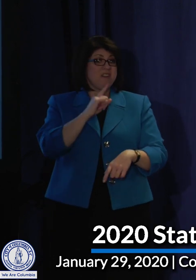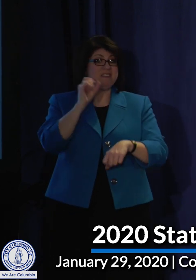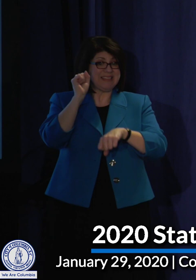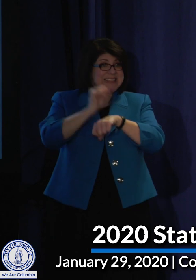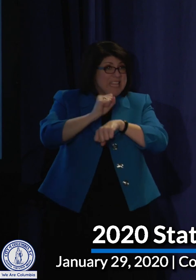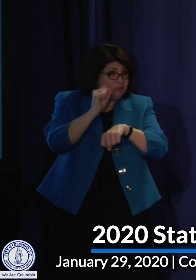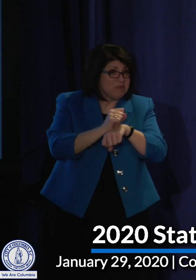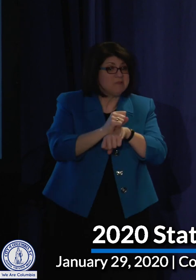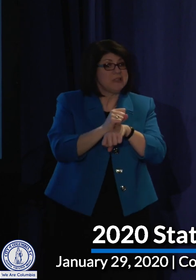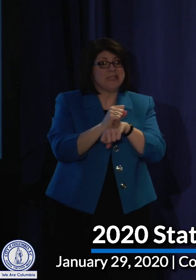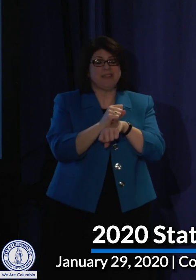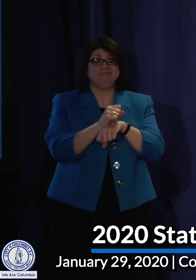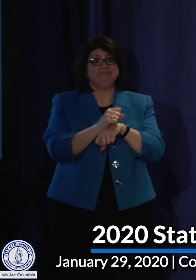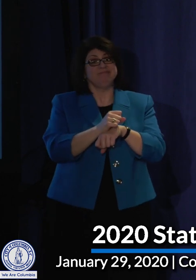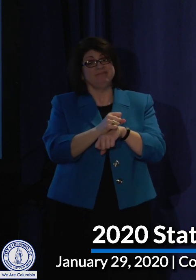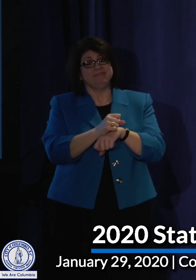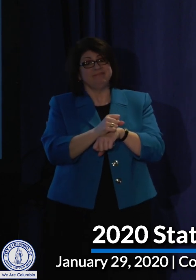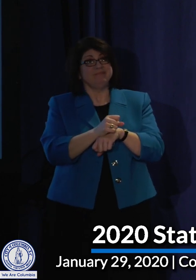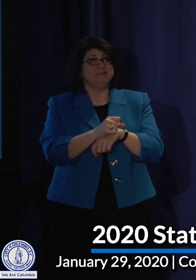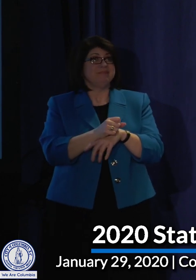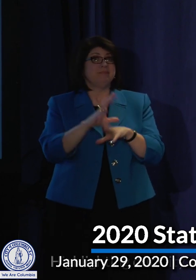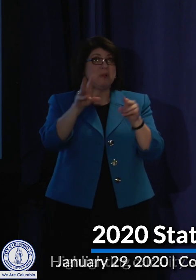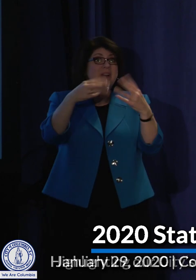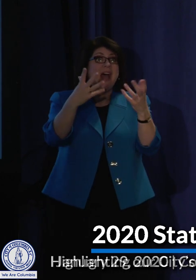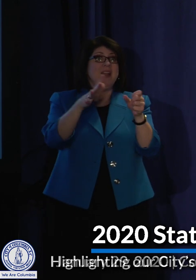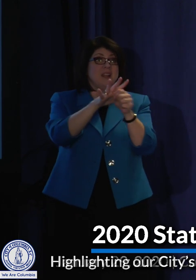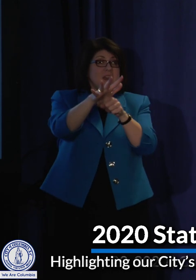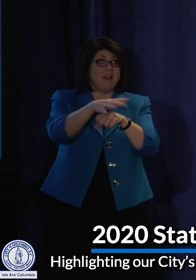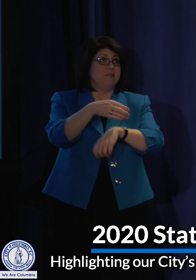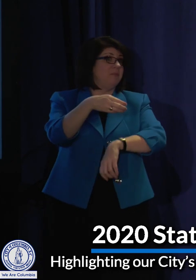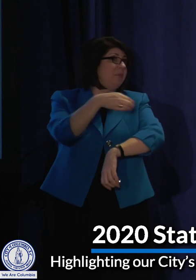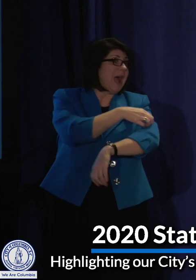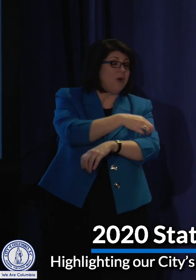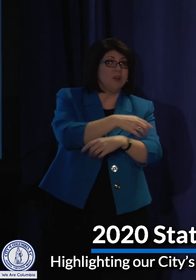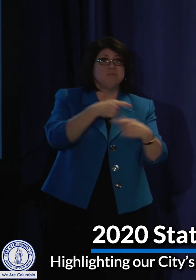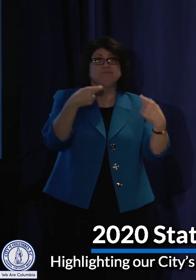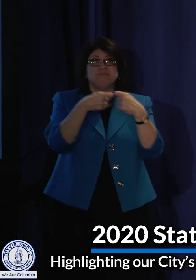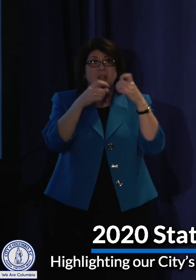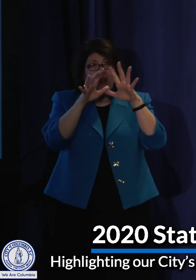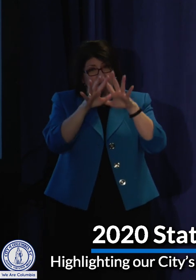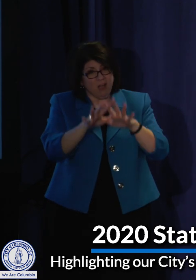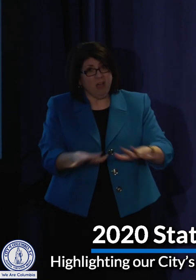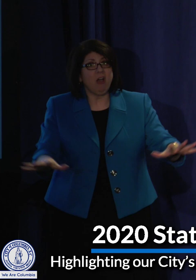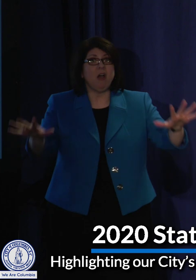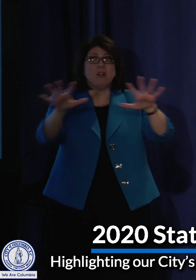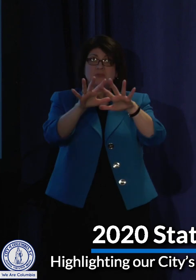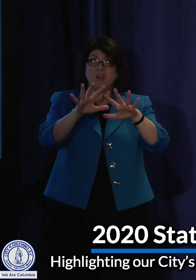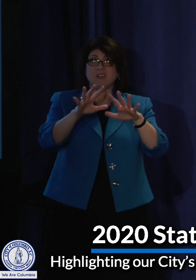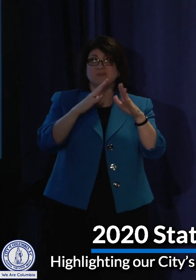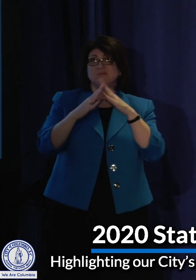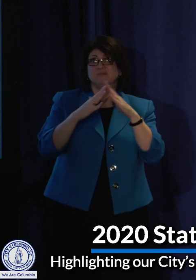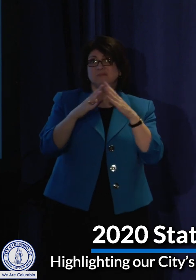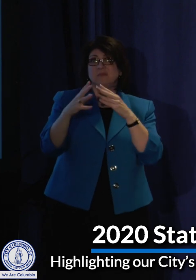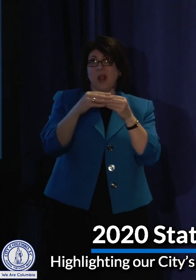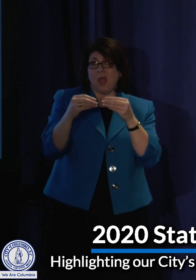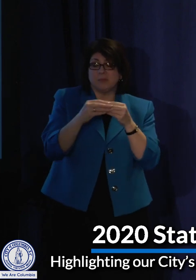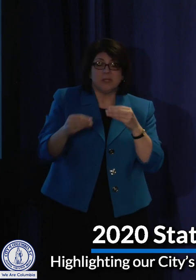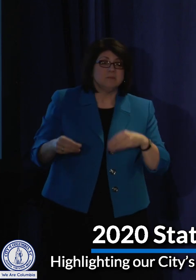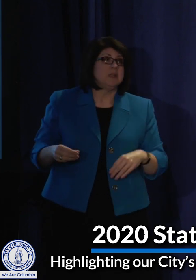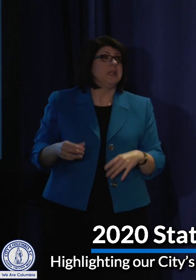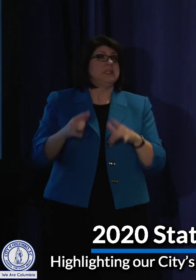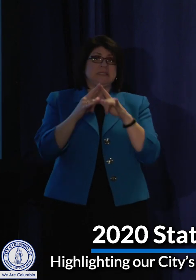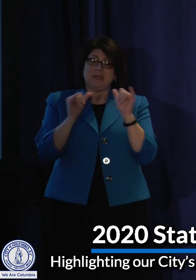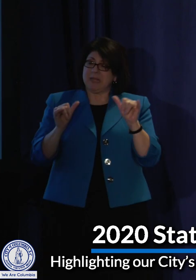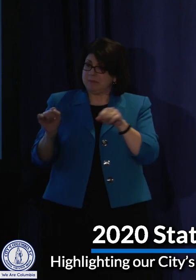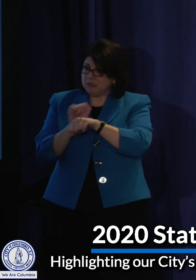metaphorically power actions and events and projects all across our city as we work to develop the